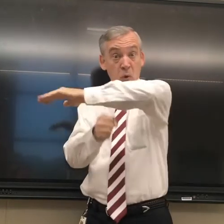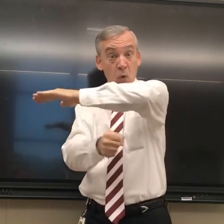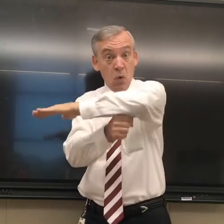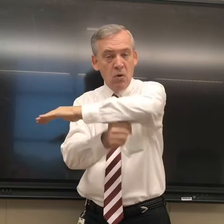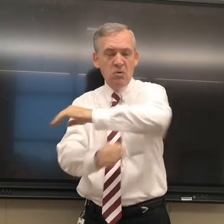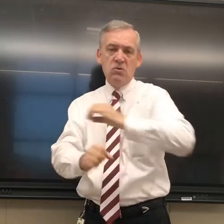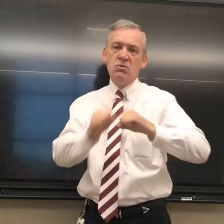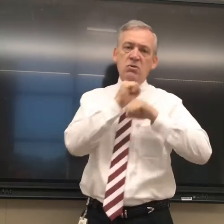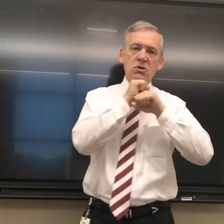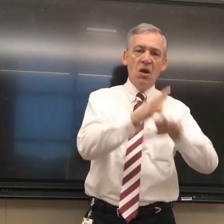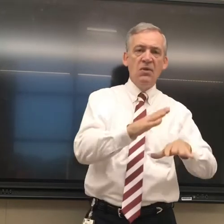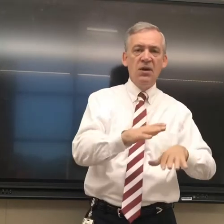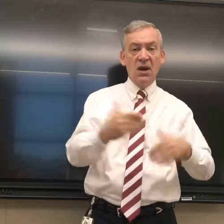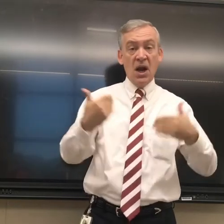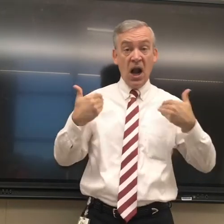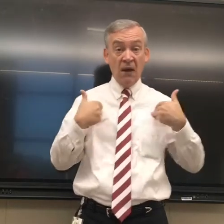no shutters,